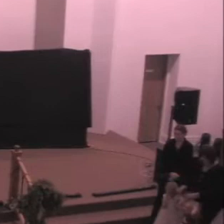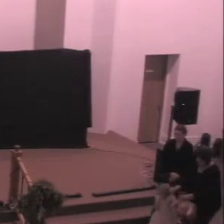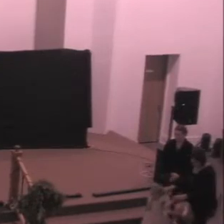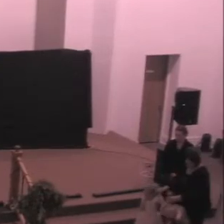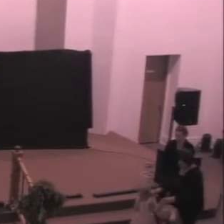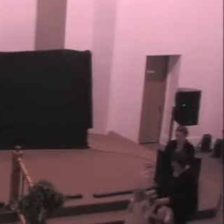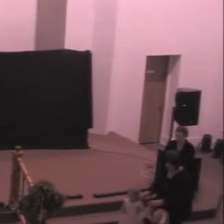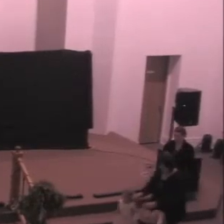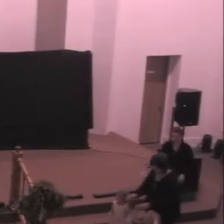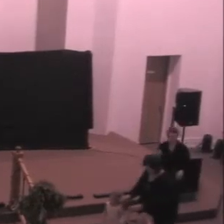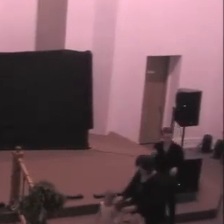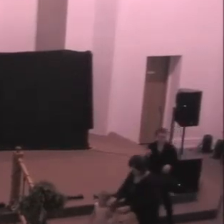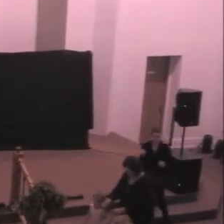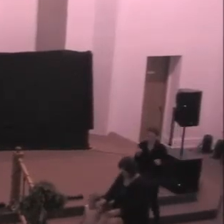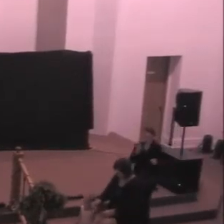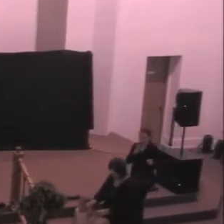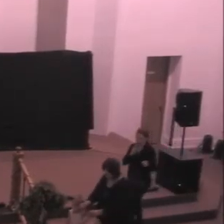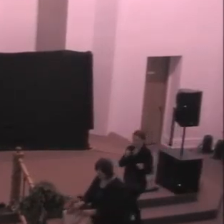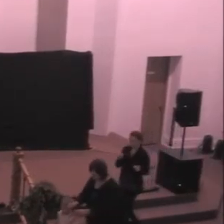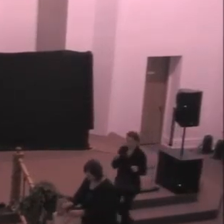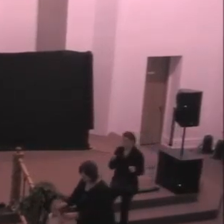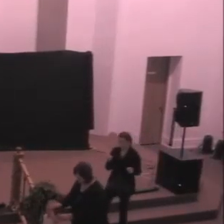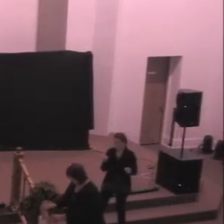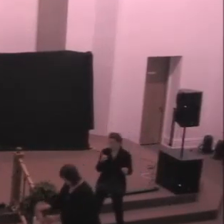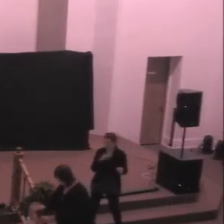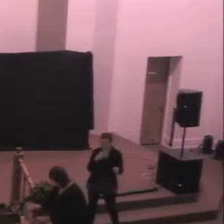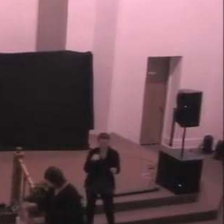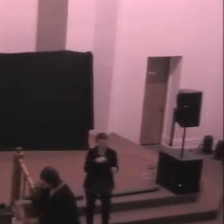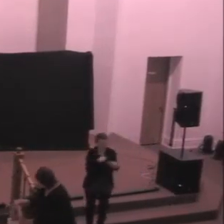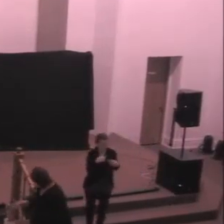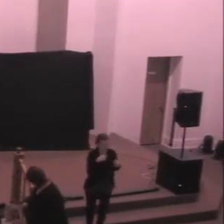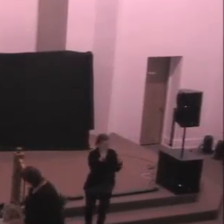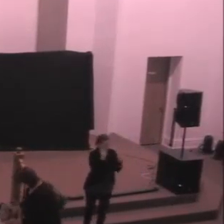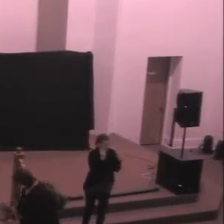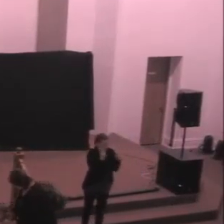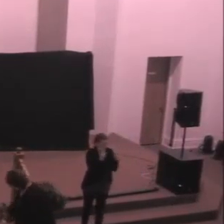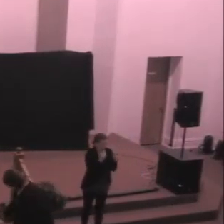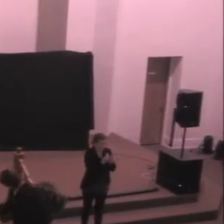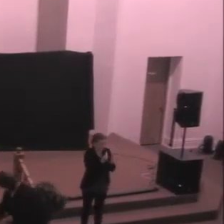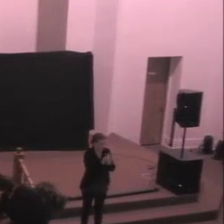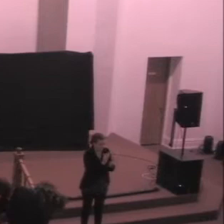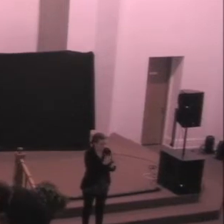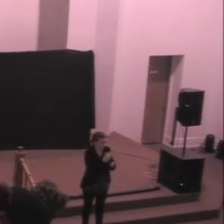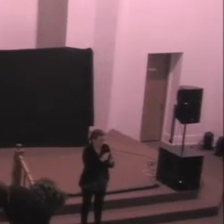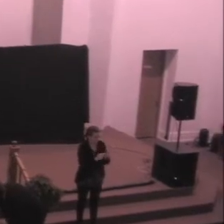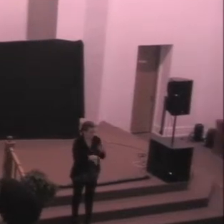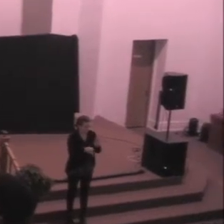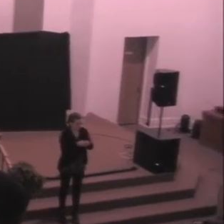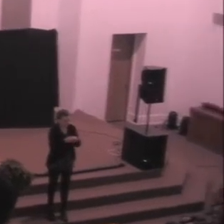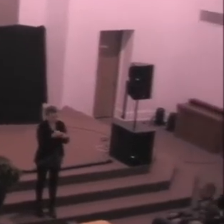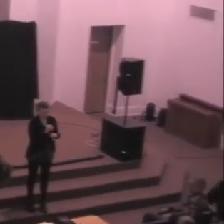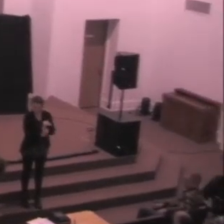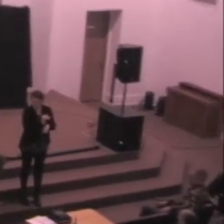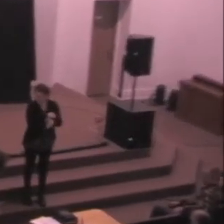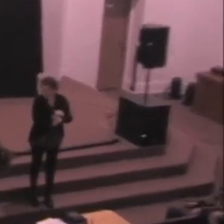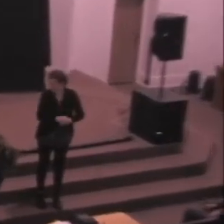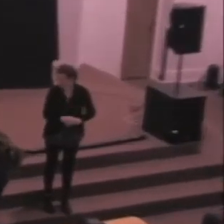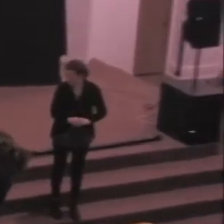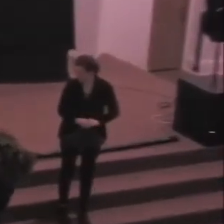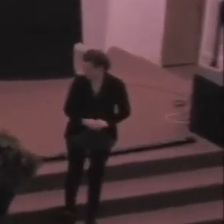We have a surprise tonight as well. We have a new song to add tonight.